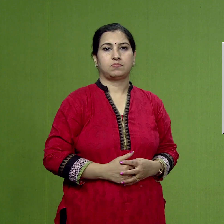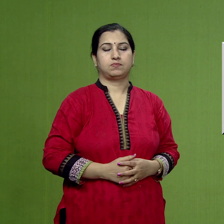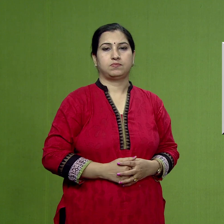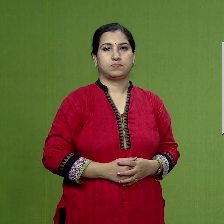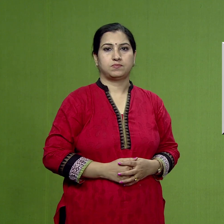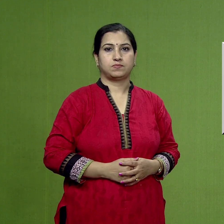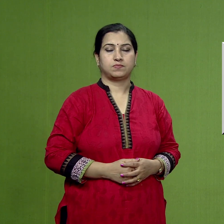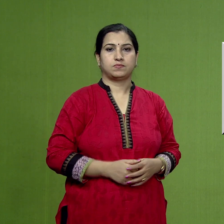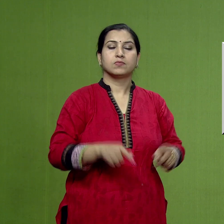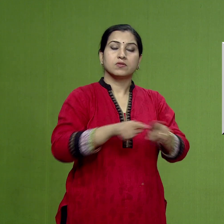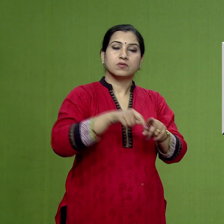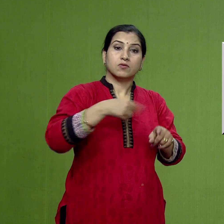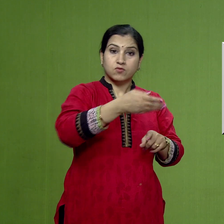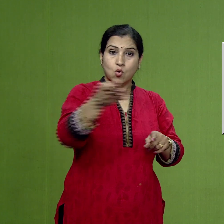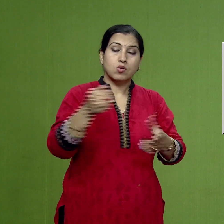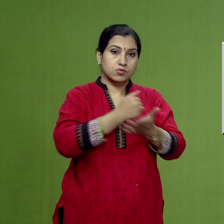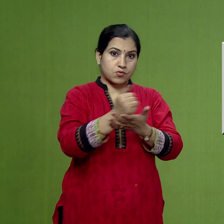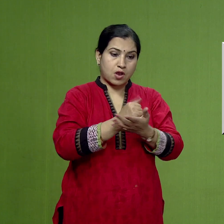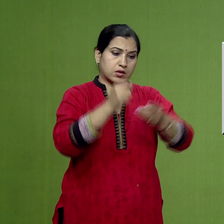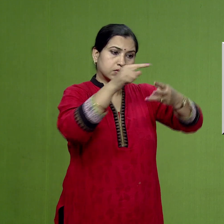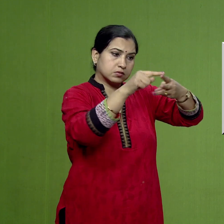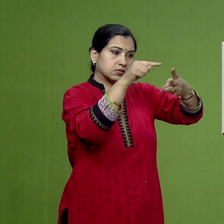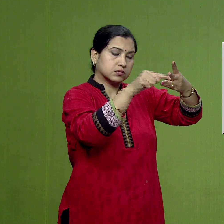We shall try to understand these three factors.